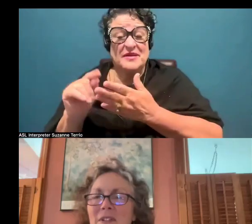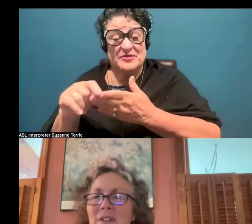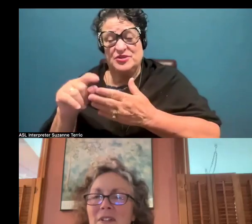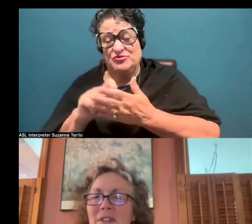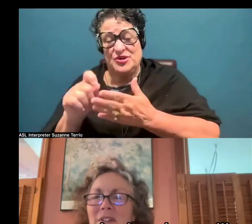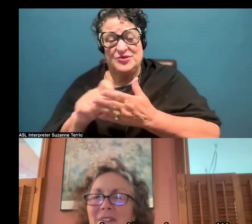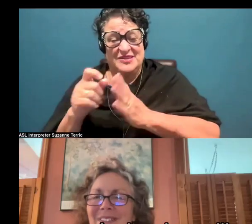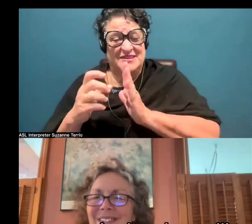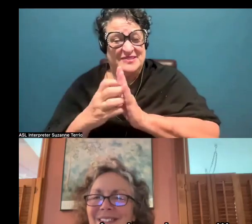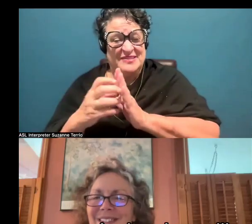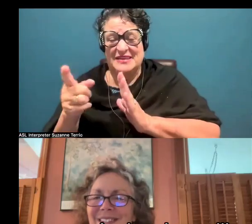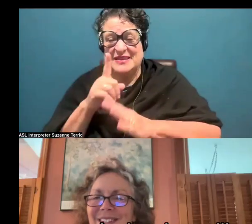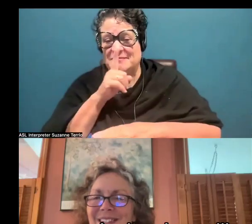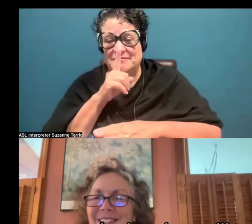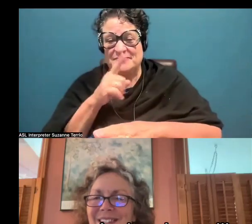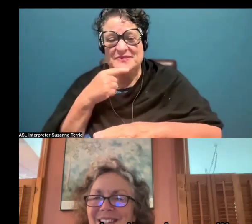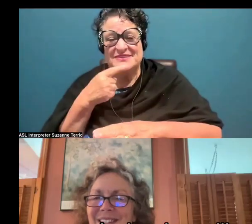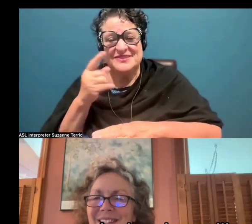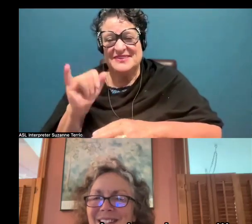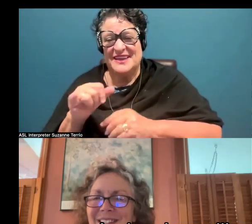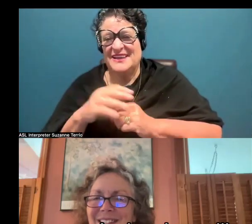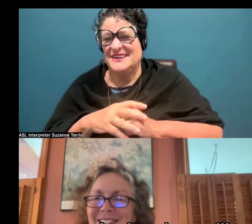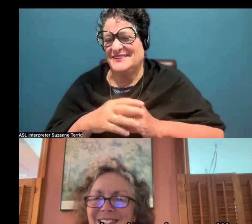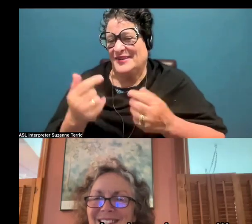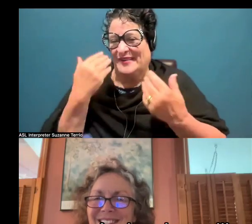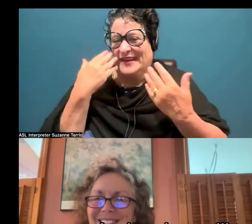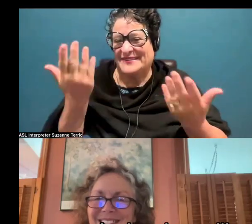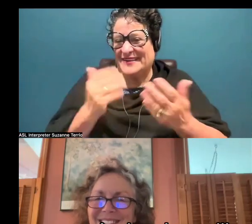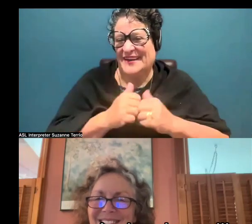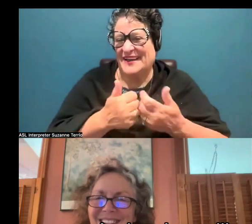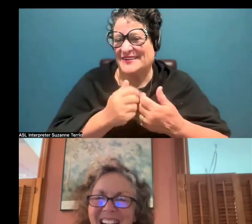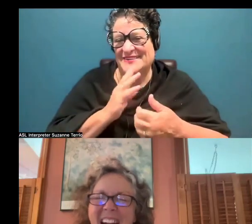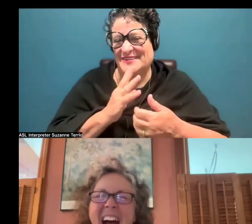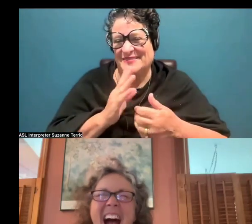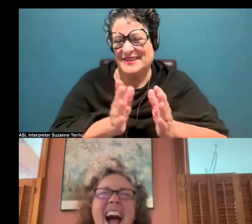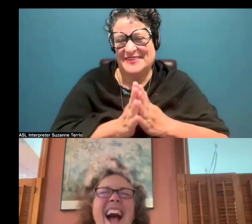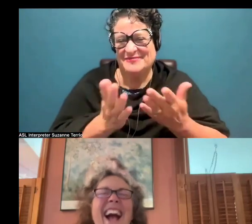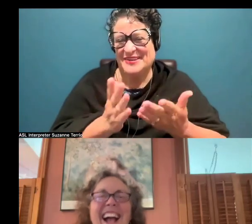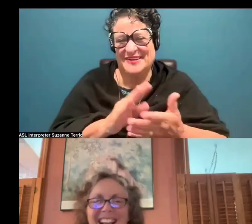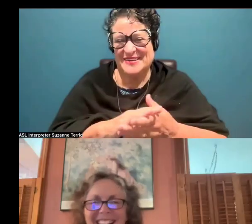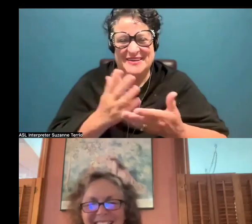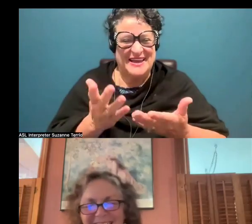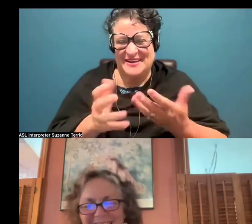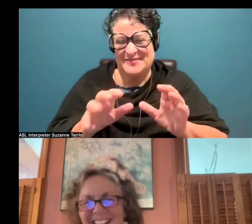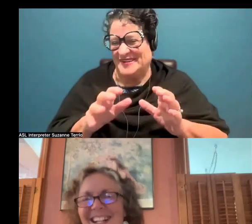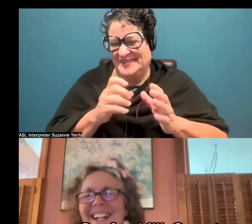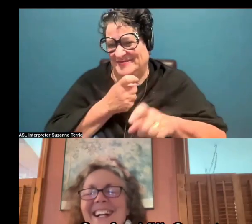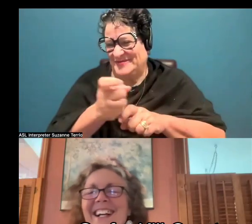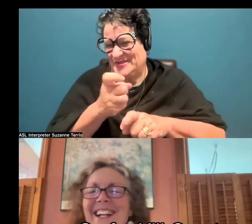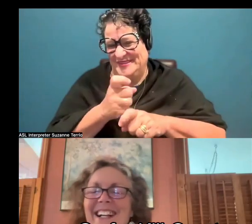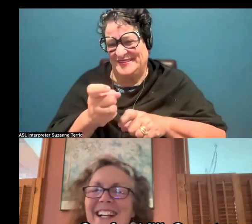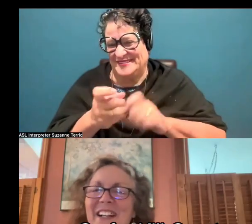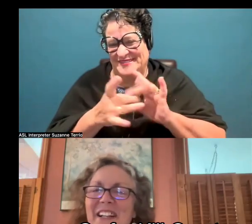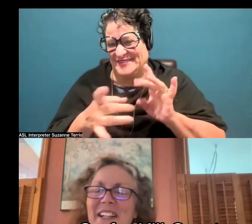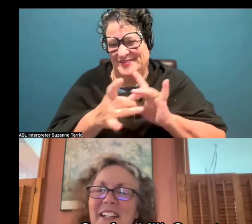book, they didn't mention it. And so Uh, I was like, well, I don't know how to talk about this book now if I'm supposed to uh, not spoil this thing. oh.